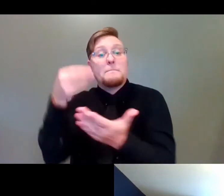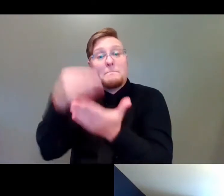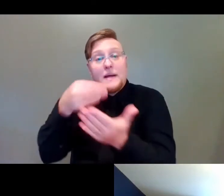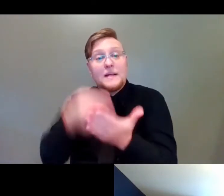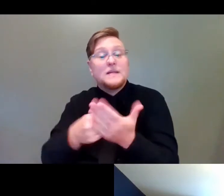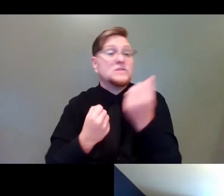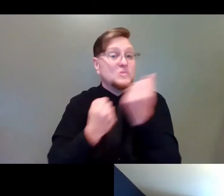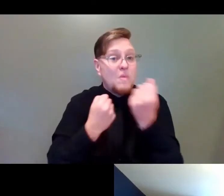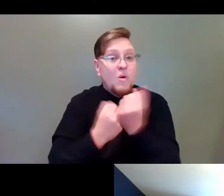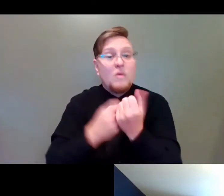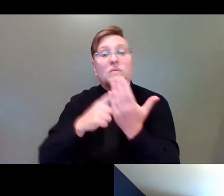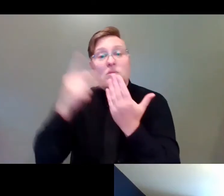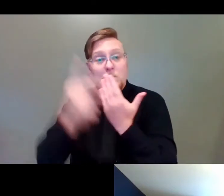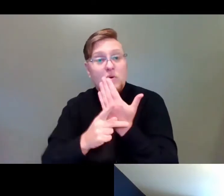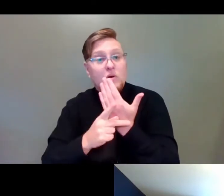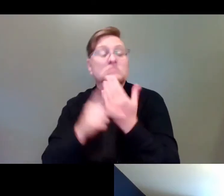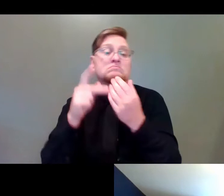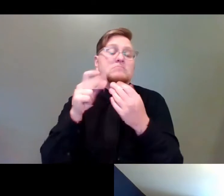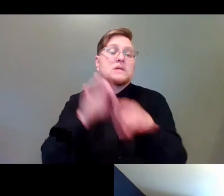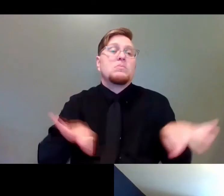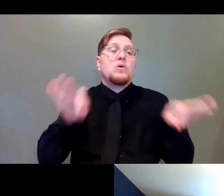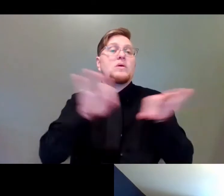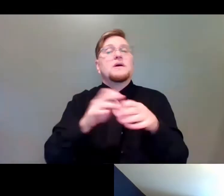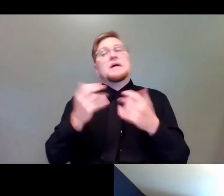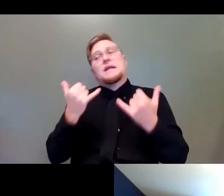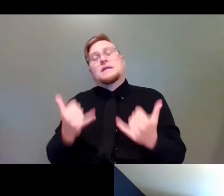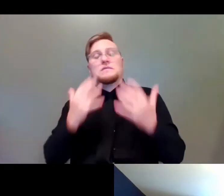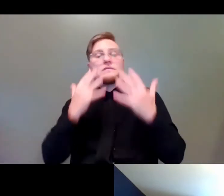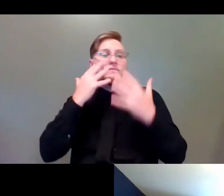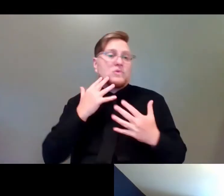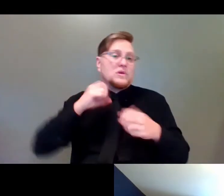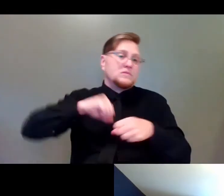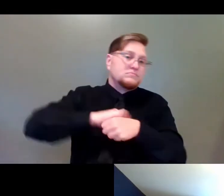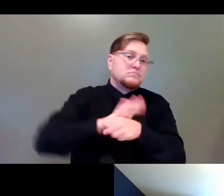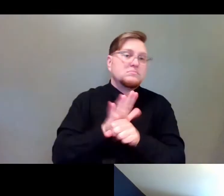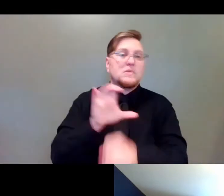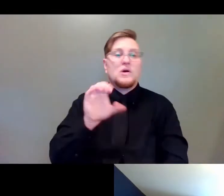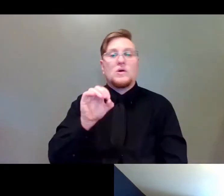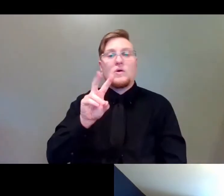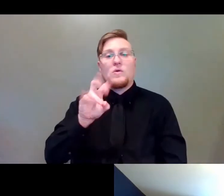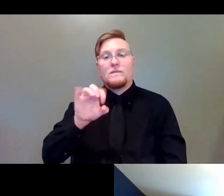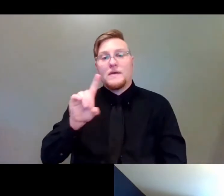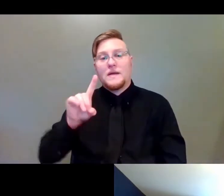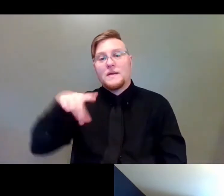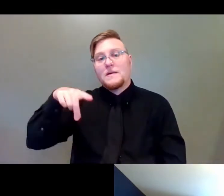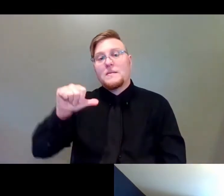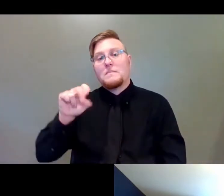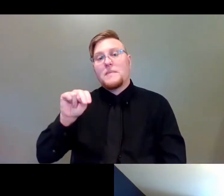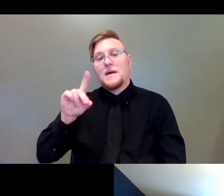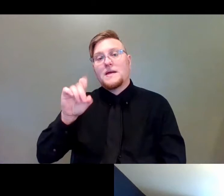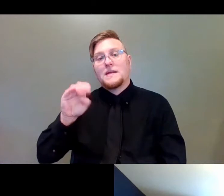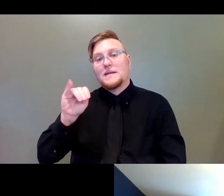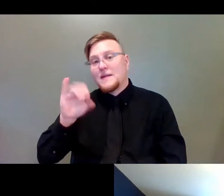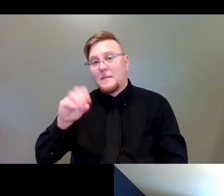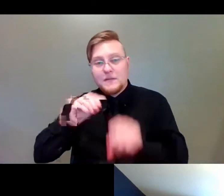programs. And now, you know, during this unfortunate COVID whole pandemic, we are working with